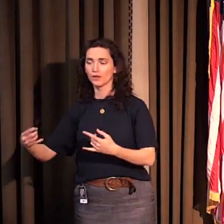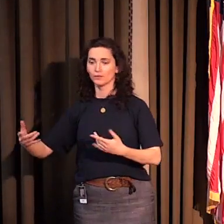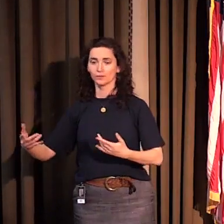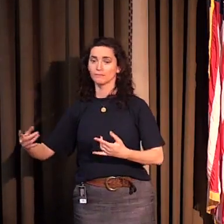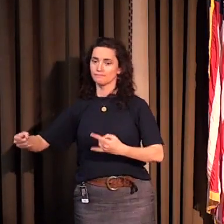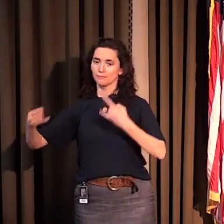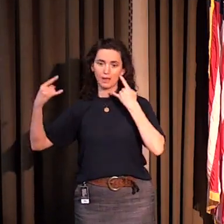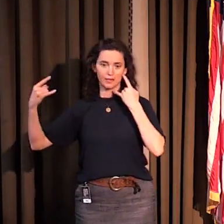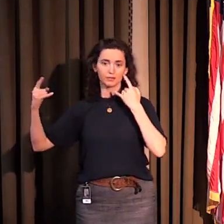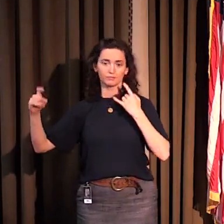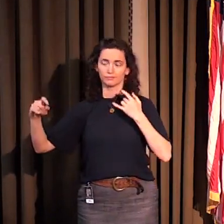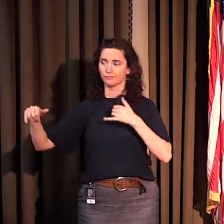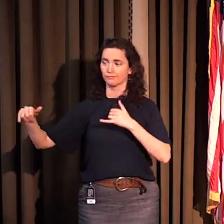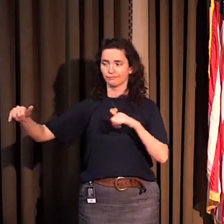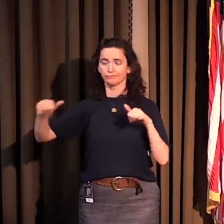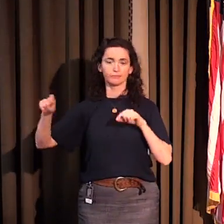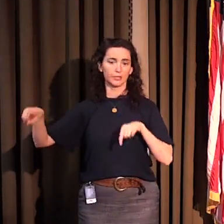are masked.